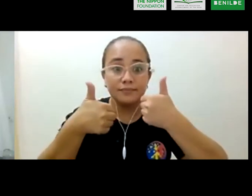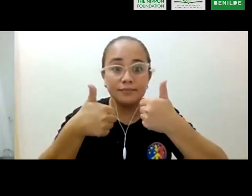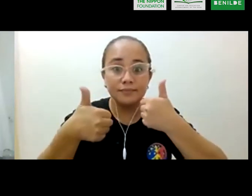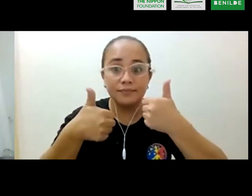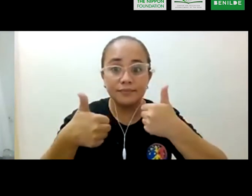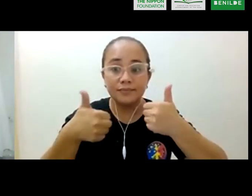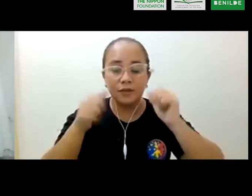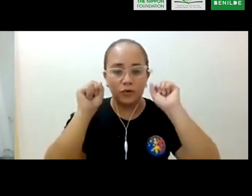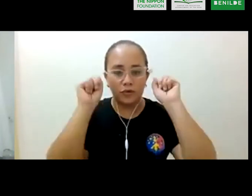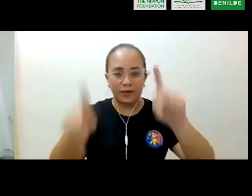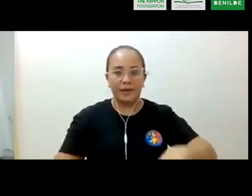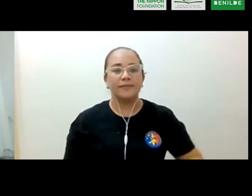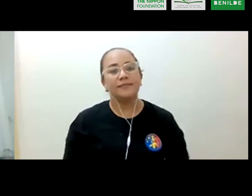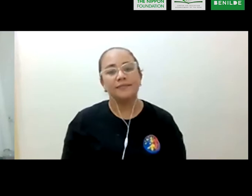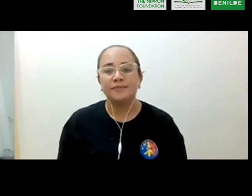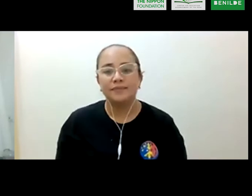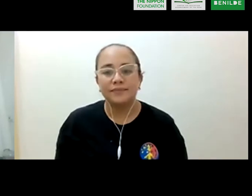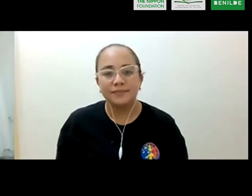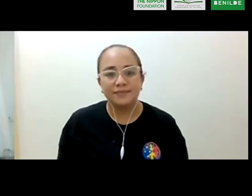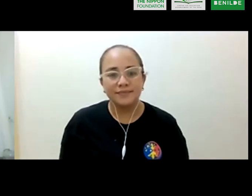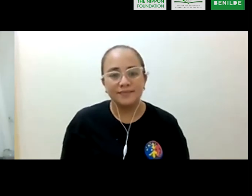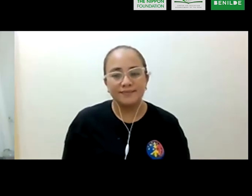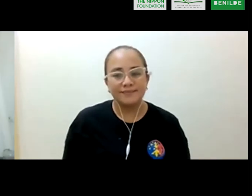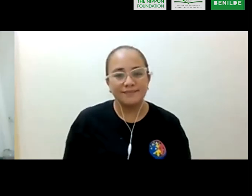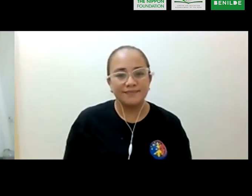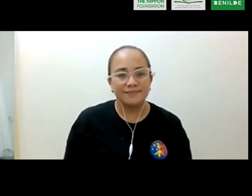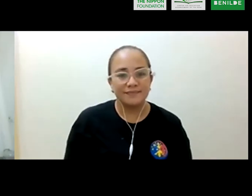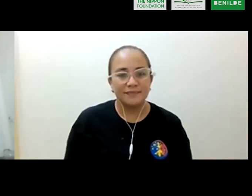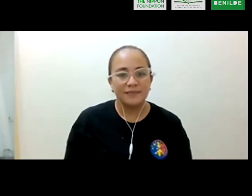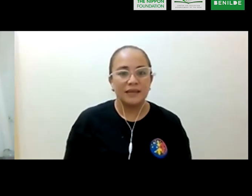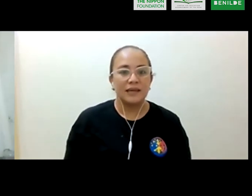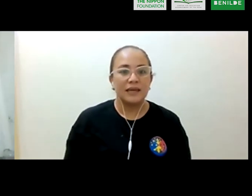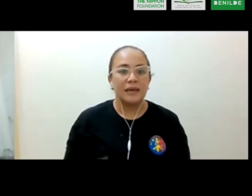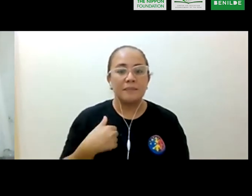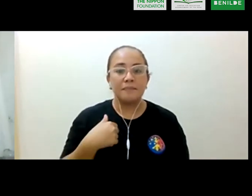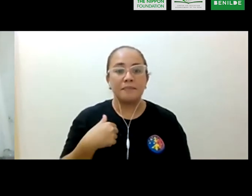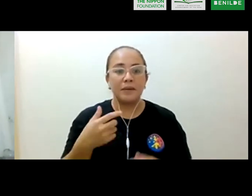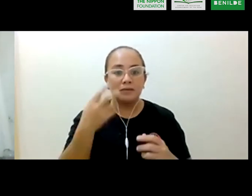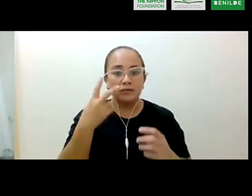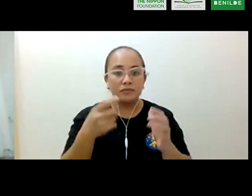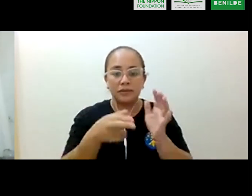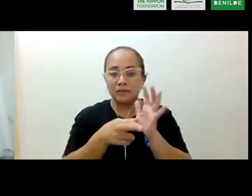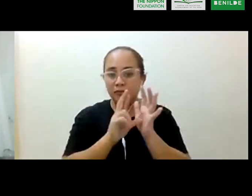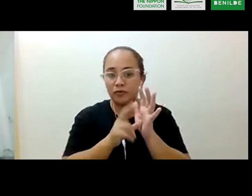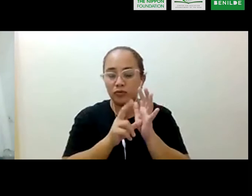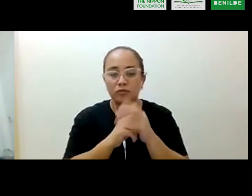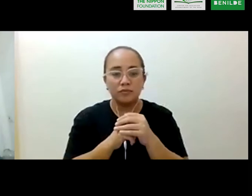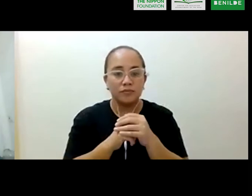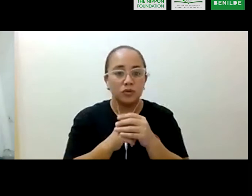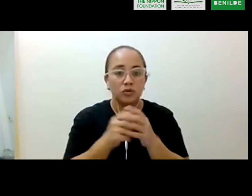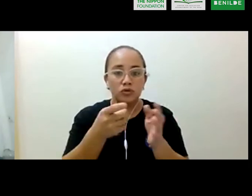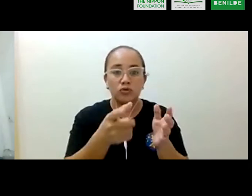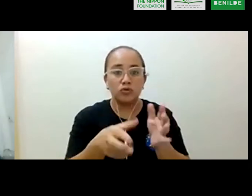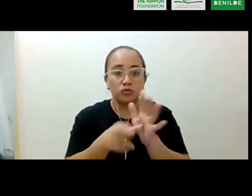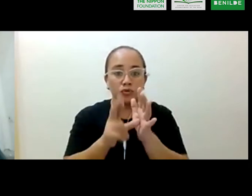All right. So that's all I had about the review, and you will review